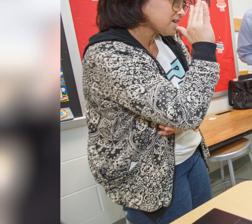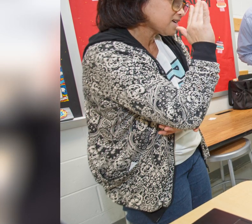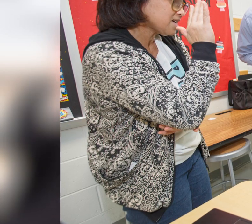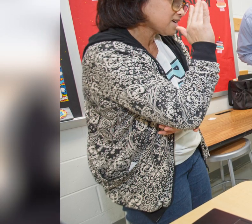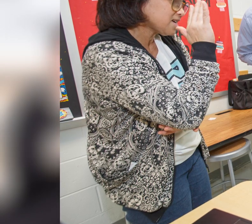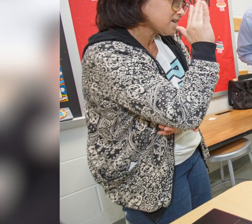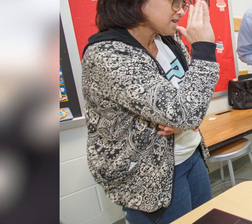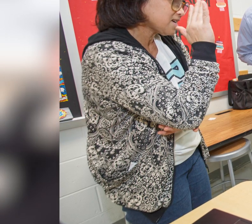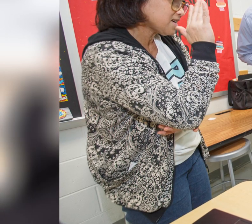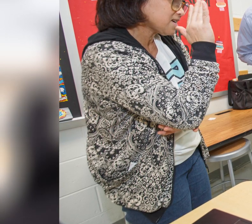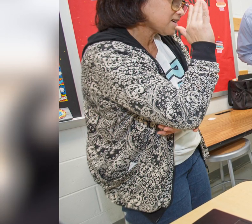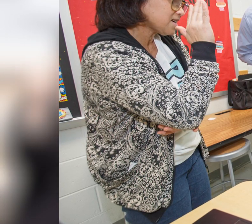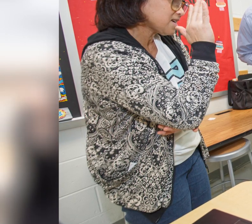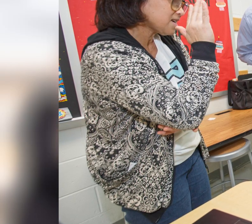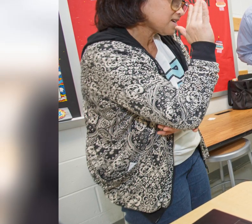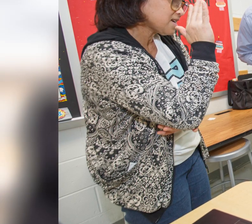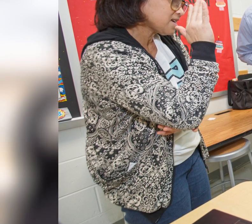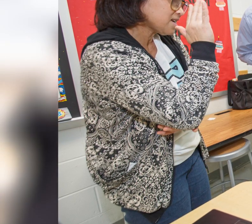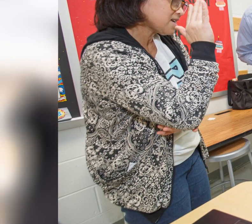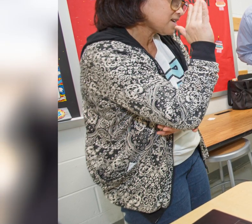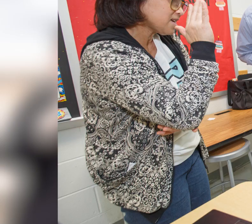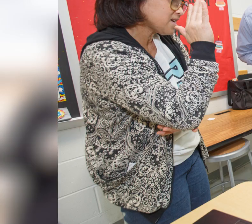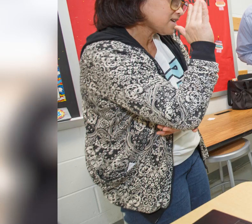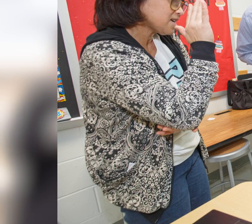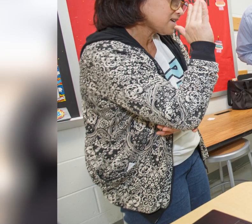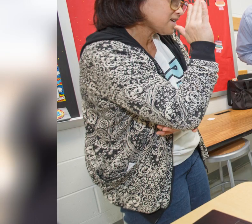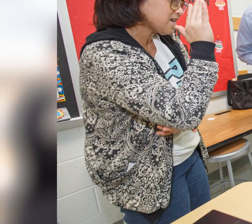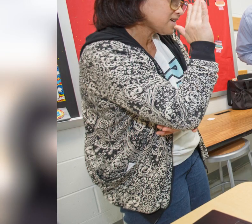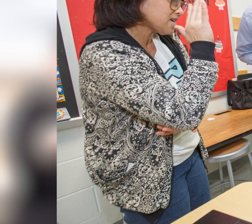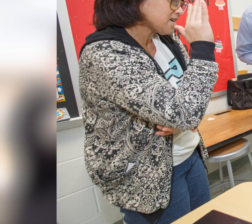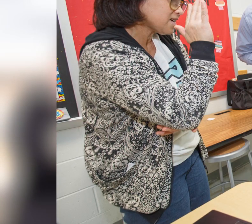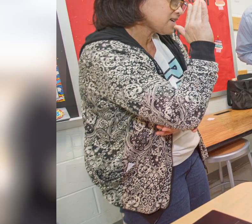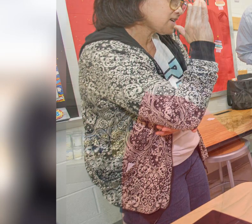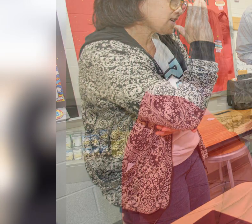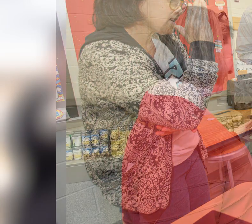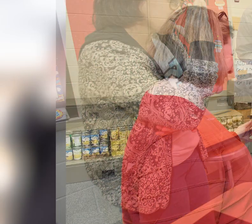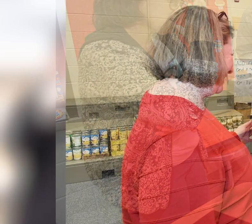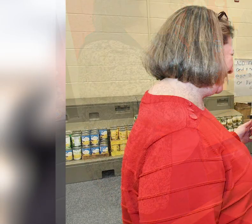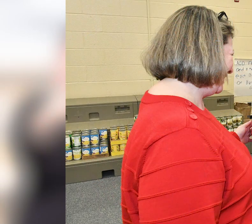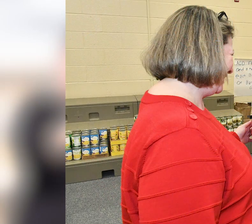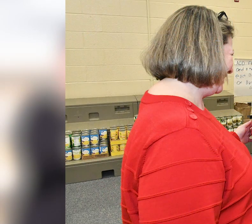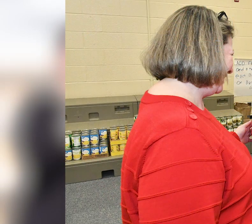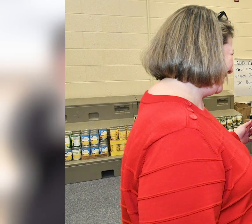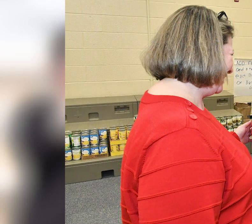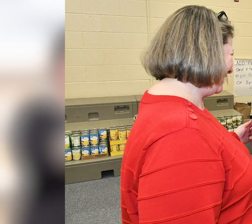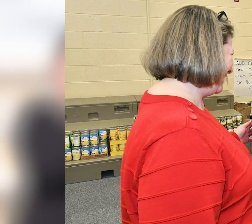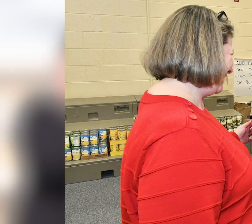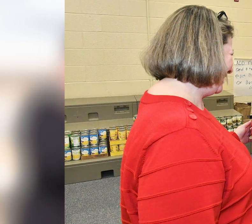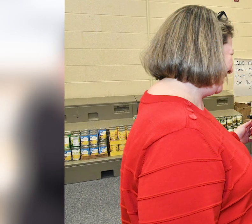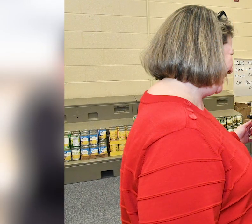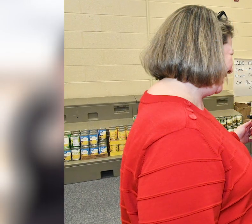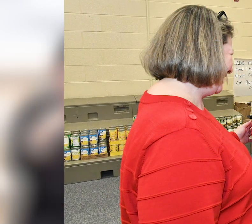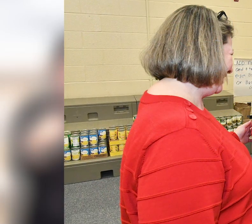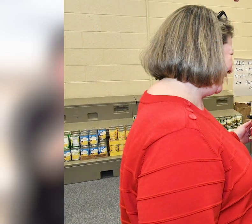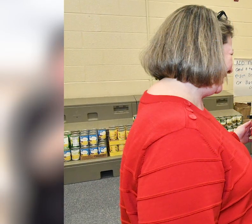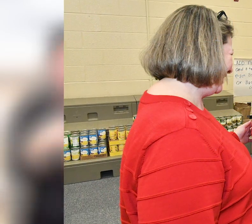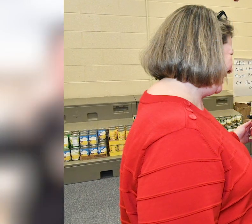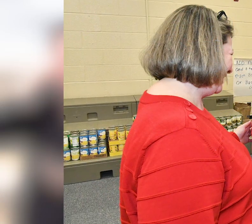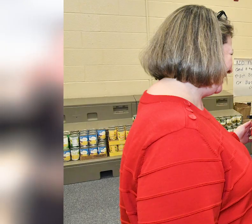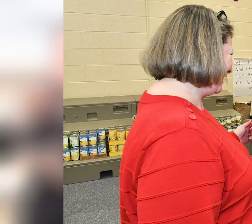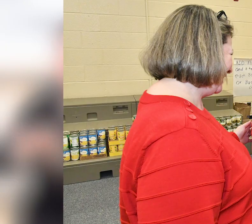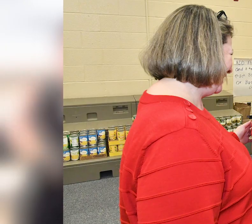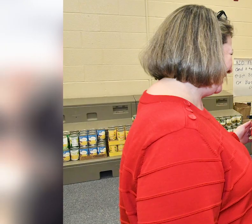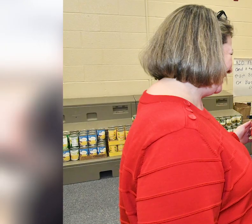every child deserves to be supported, challenged, and believed in. And while